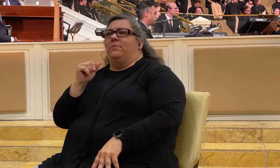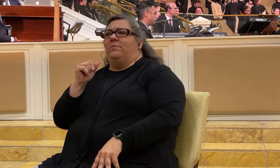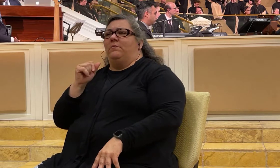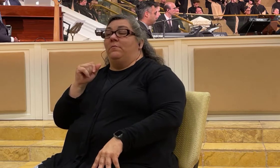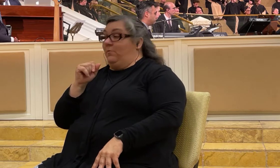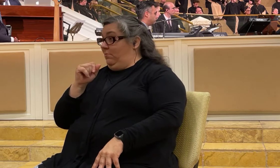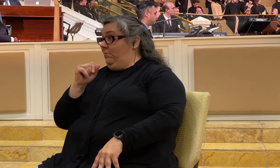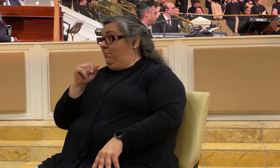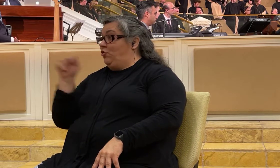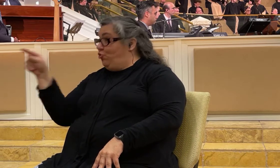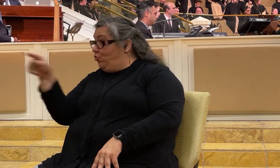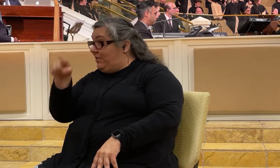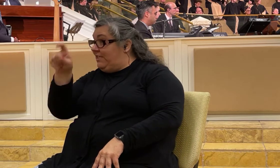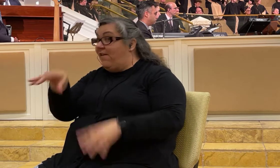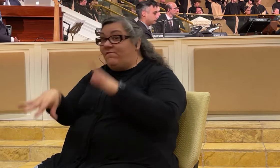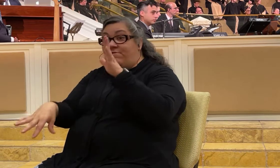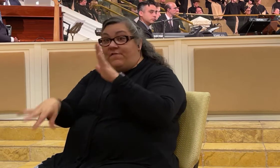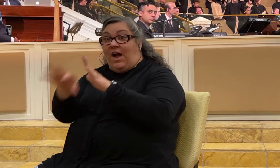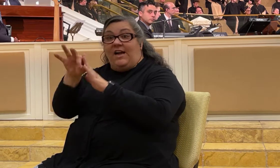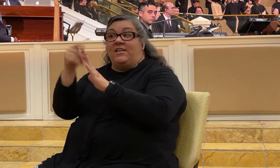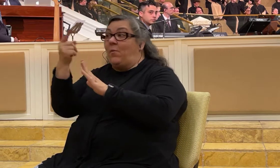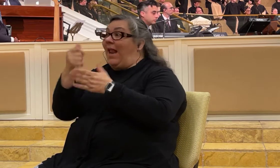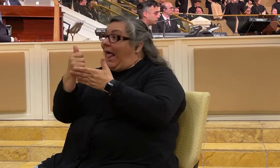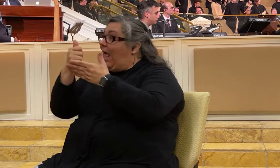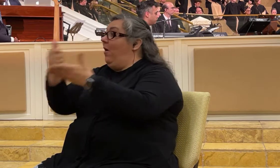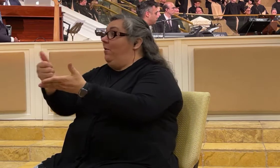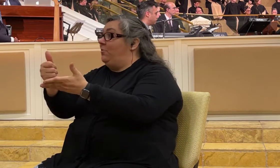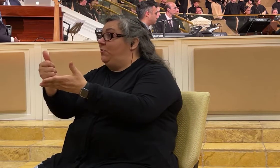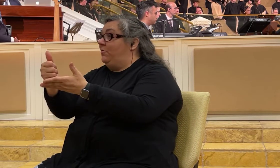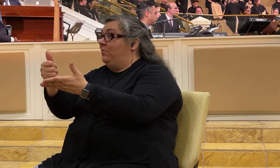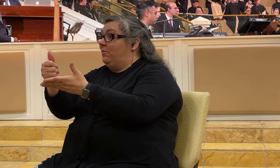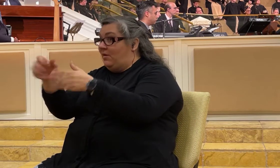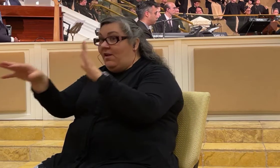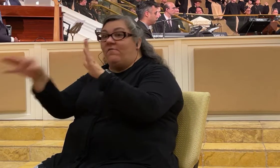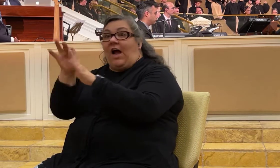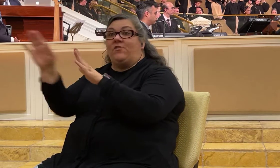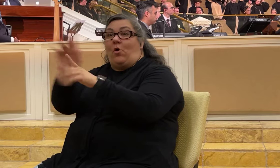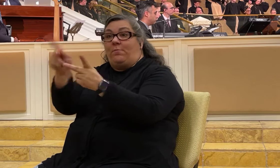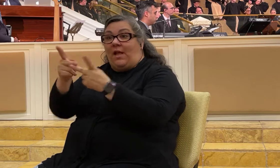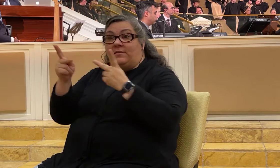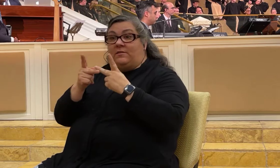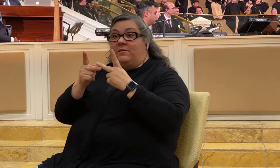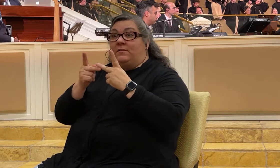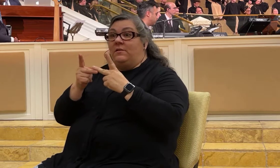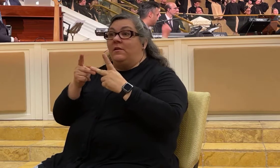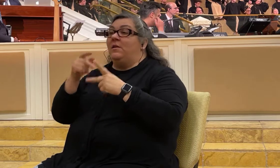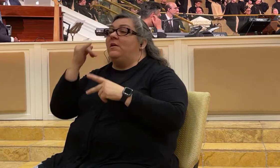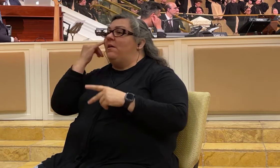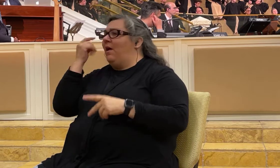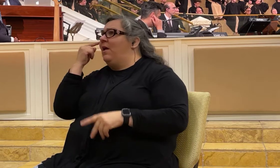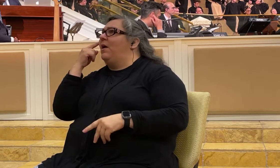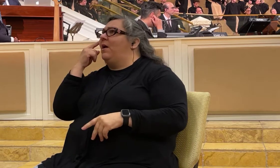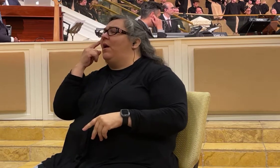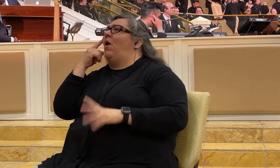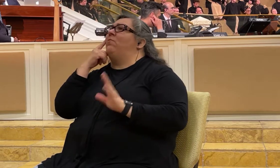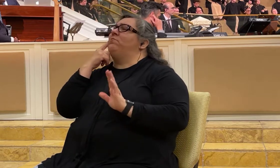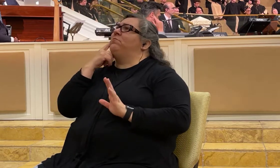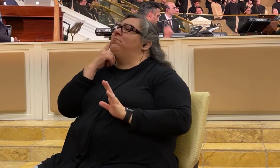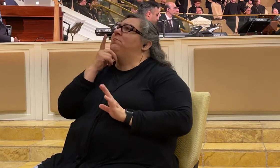Well, you need to find somebody to help you get placed. And if you get in a deal where you